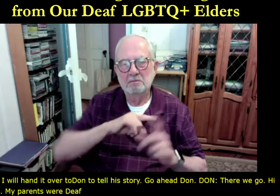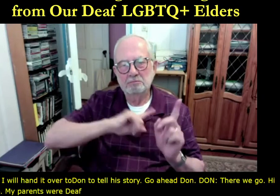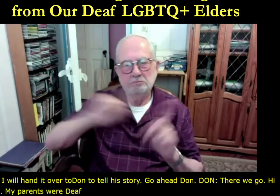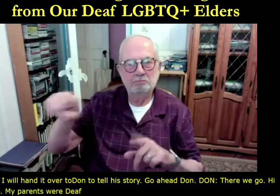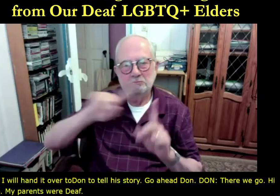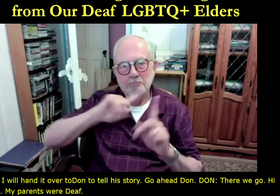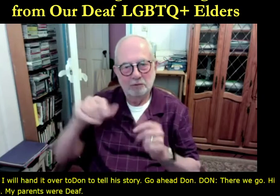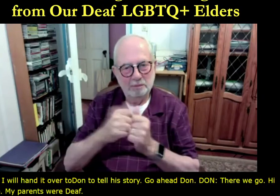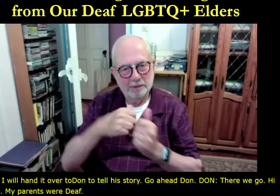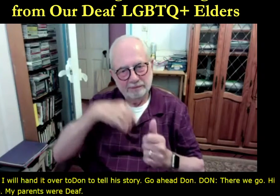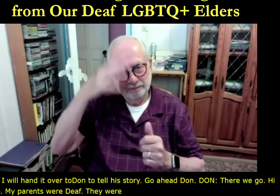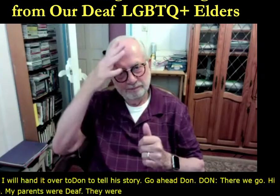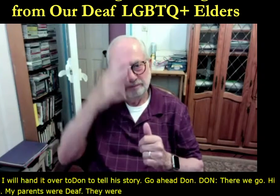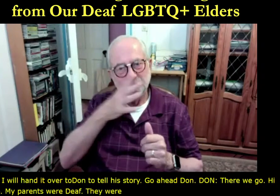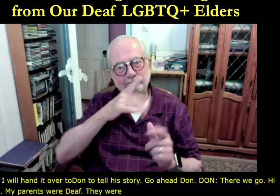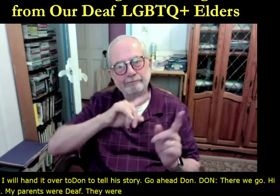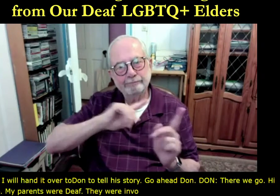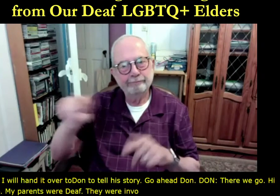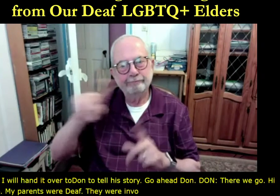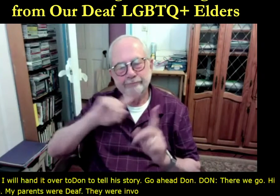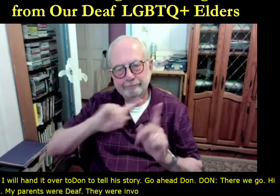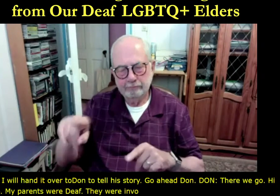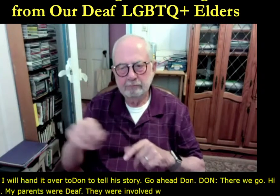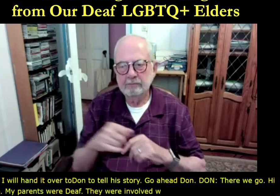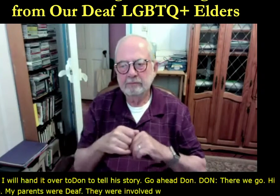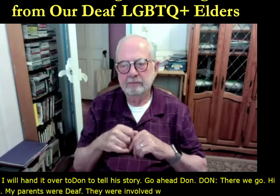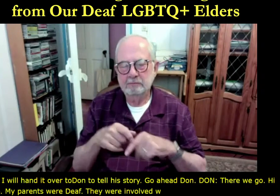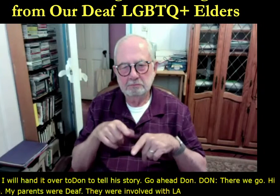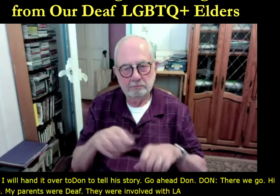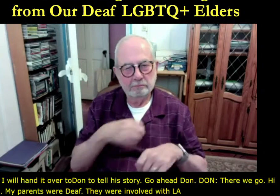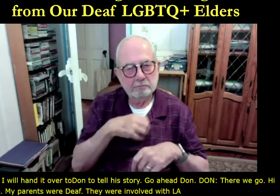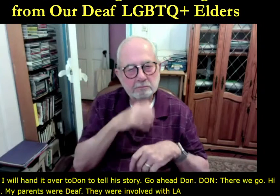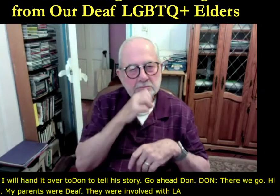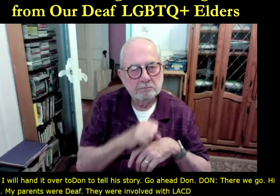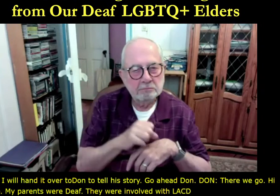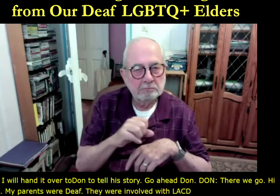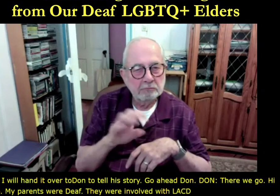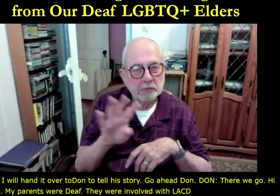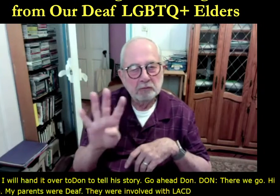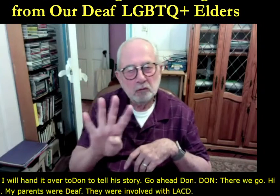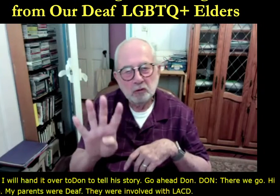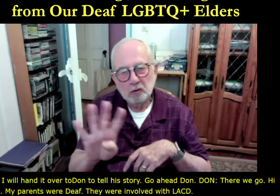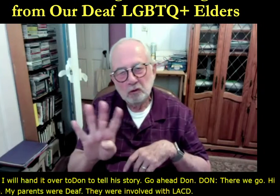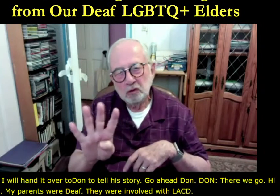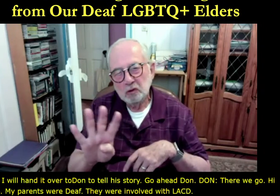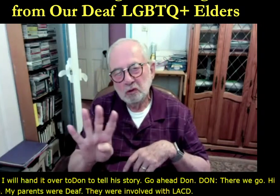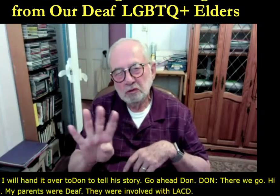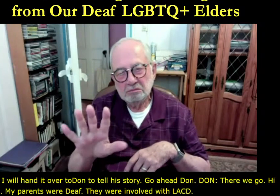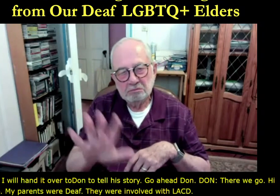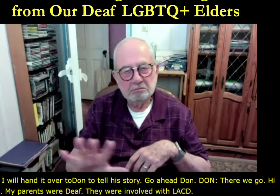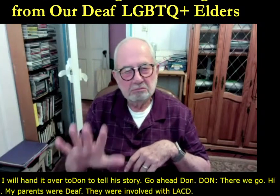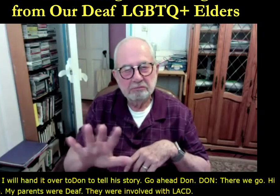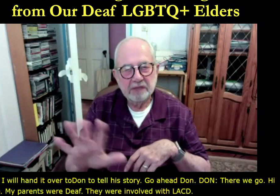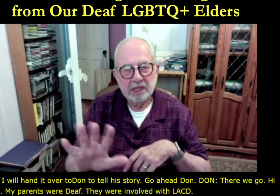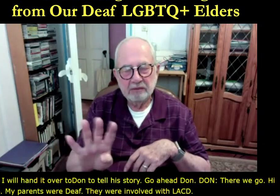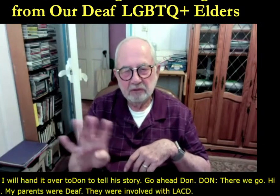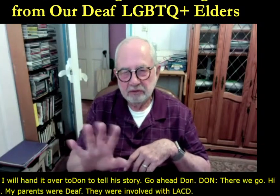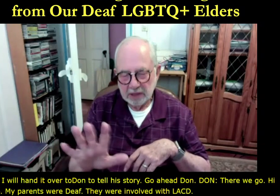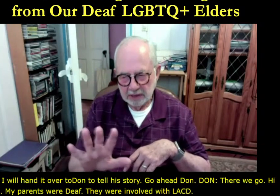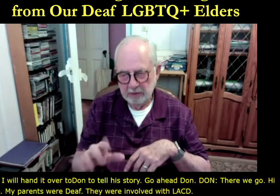um and we would go to with my i would go with my parents to the meetings um at around four or